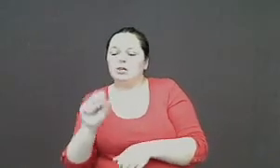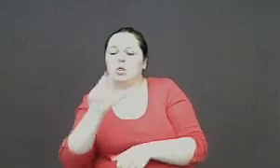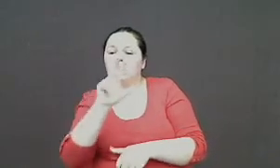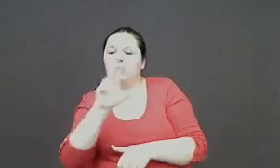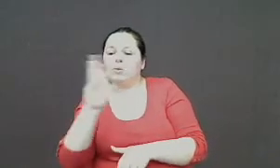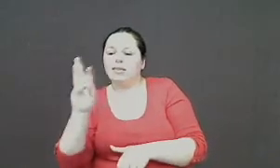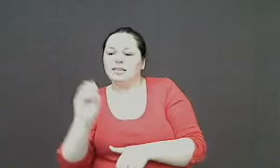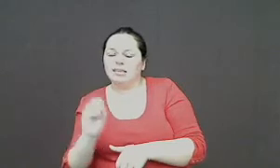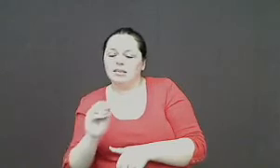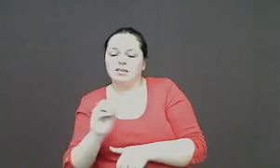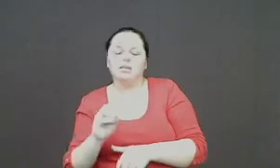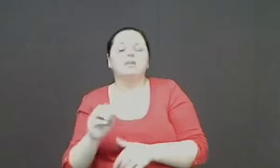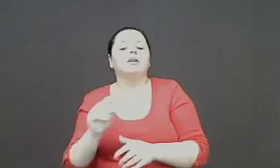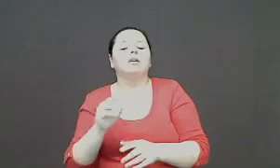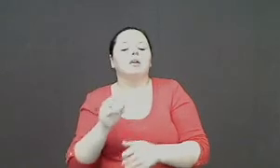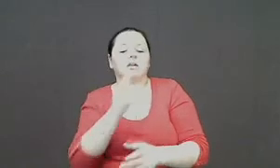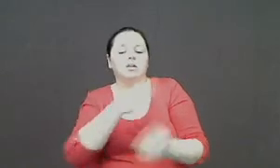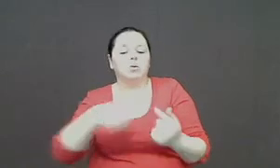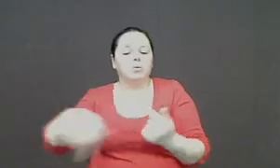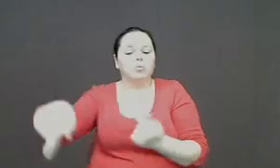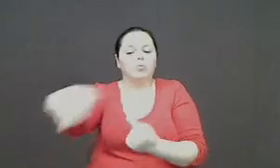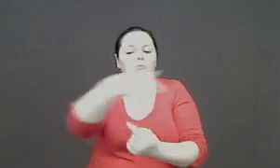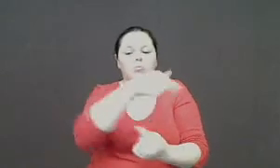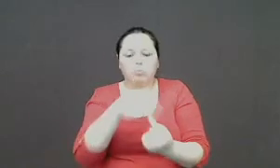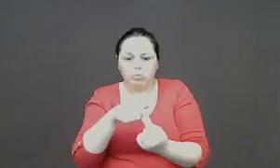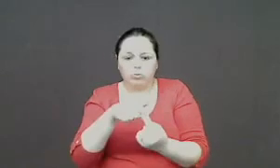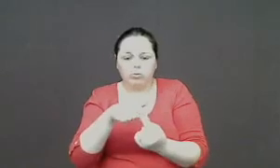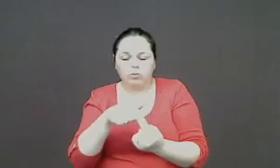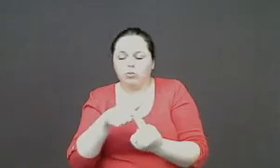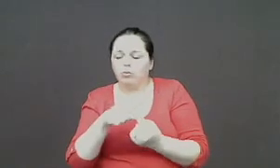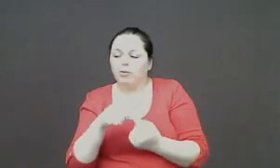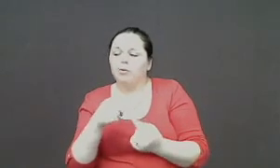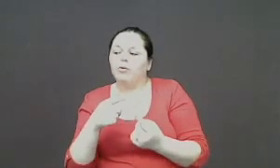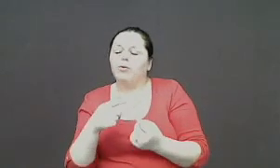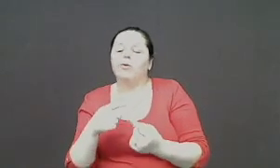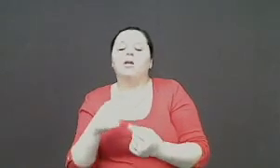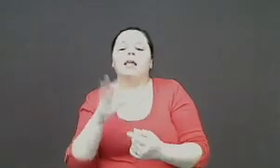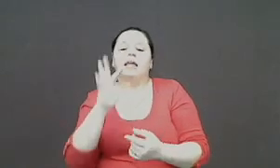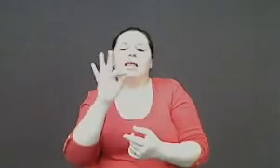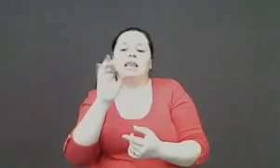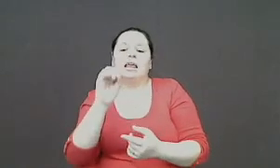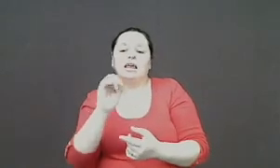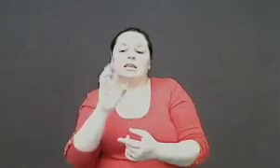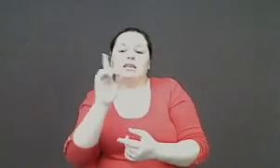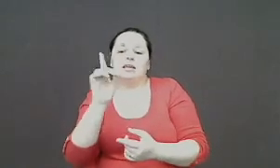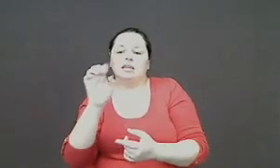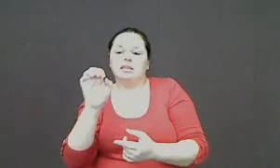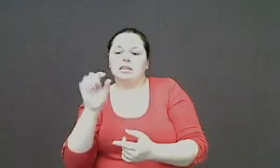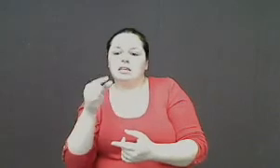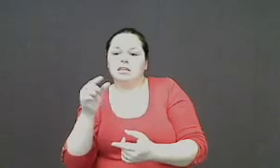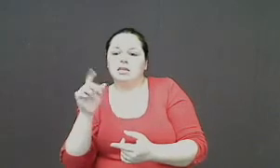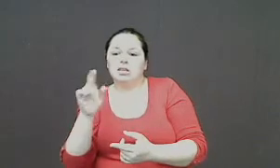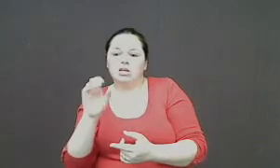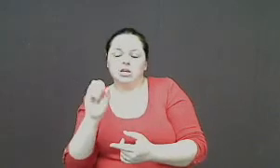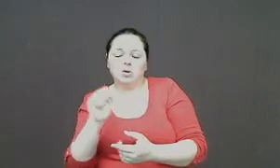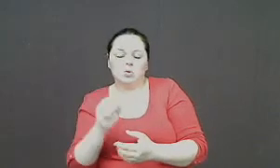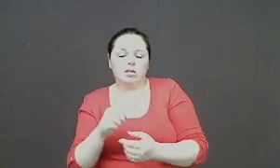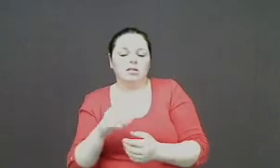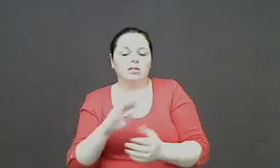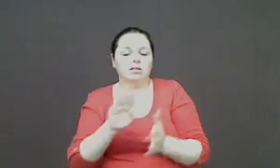circle. The distance from the equator to the pole is 90 degrees, and so we can locate any